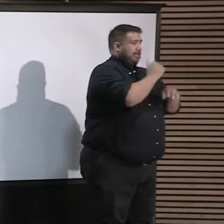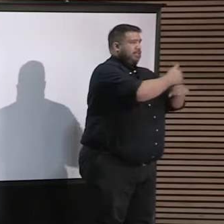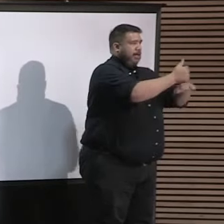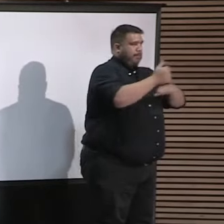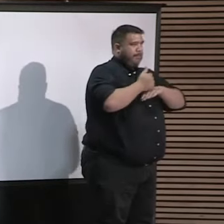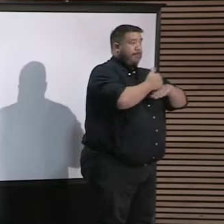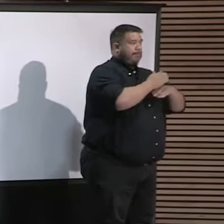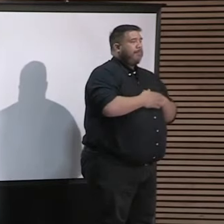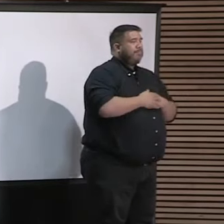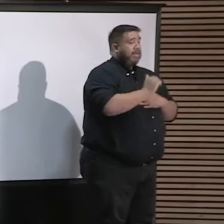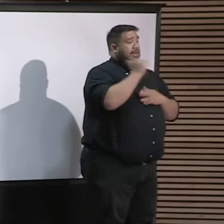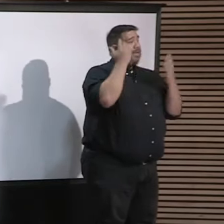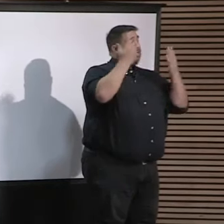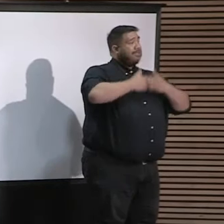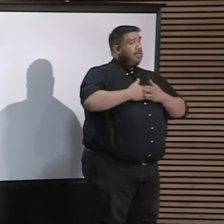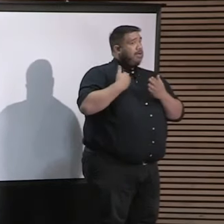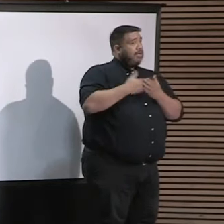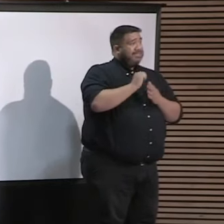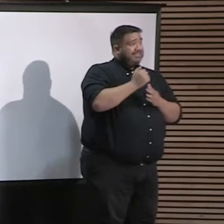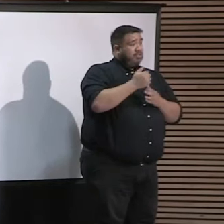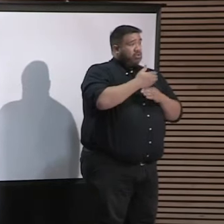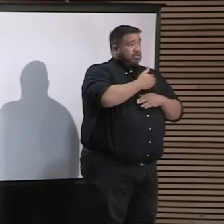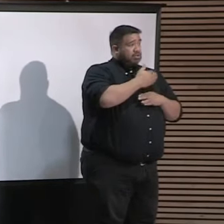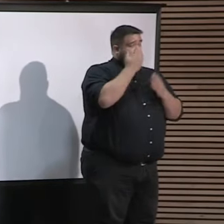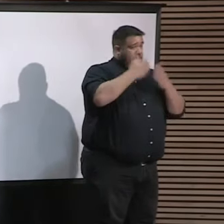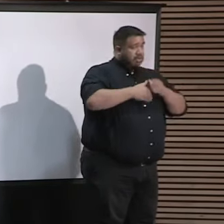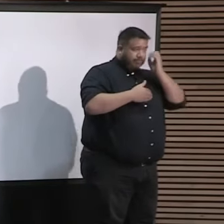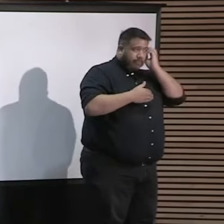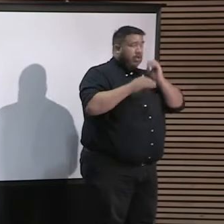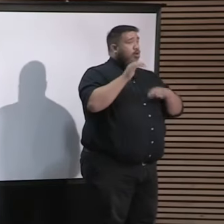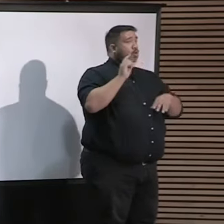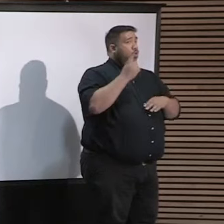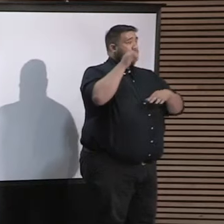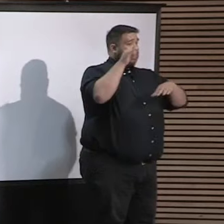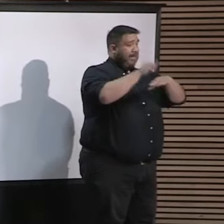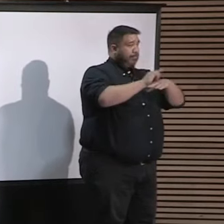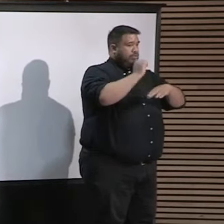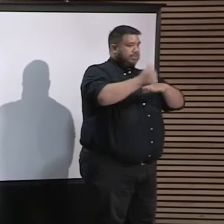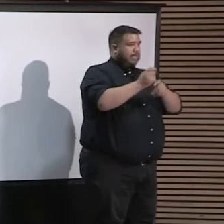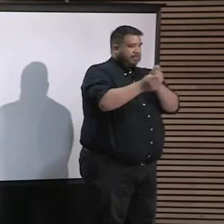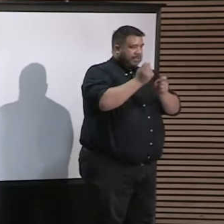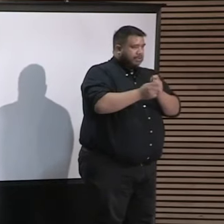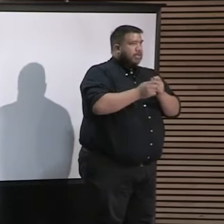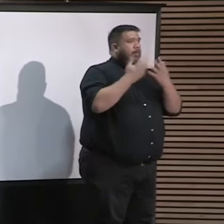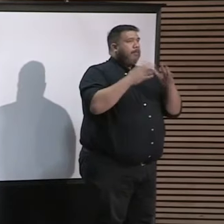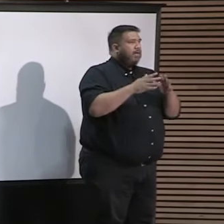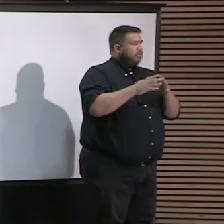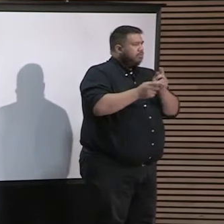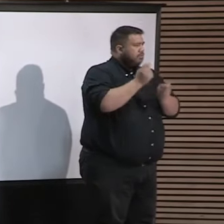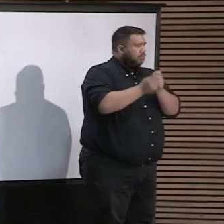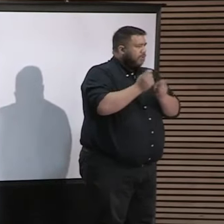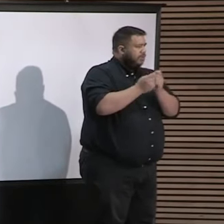6 p.m. last night, Auckland Airport, the testing station there had swabbed 2,407 of